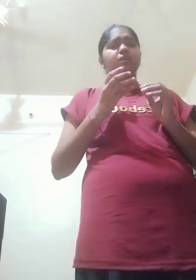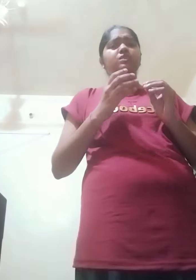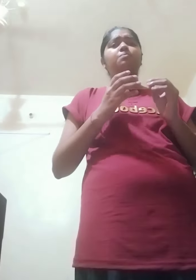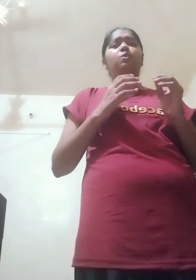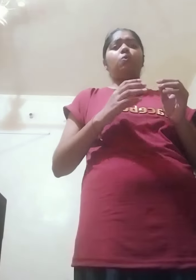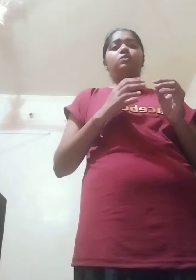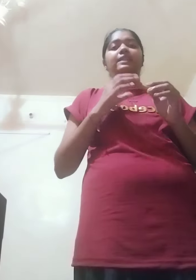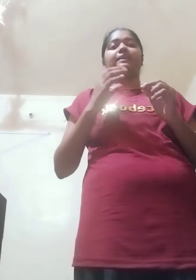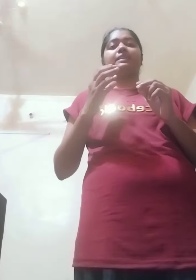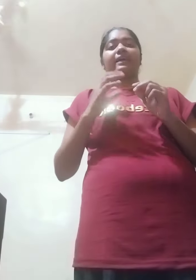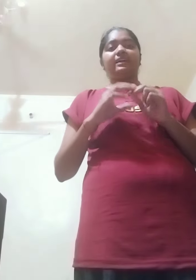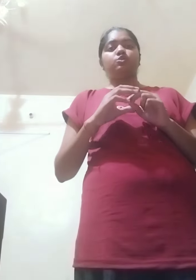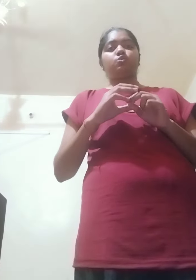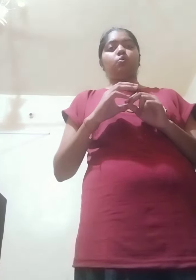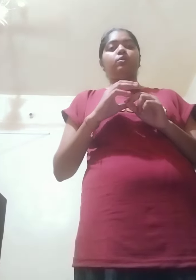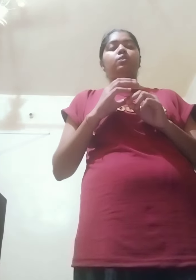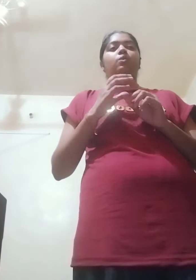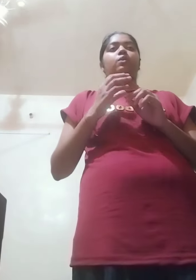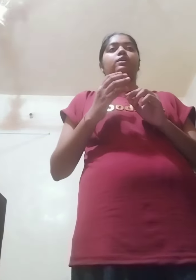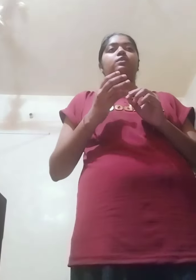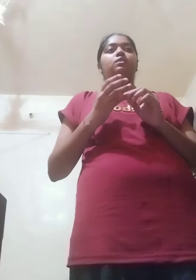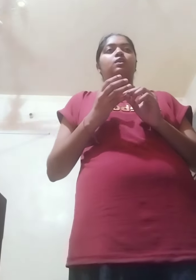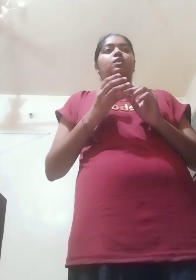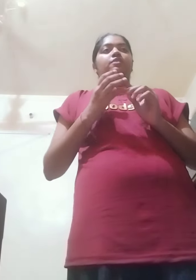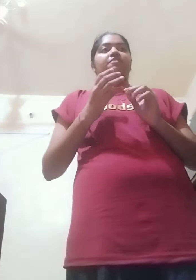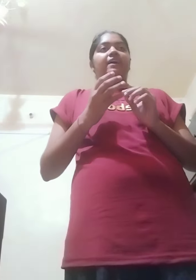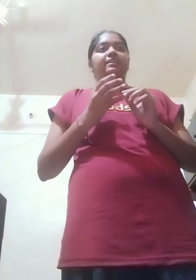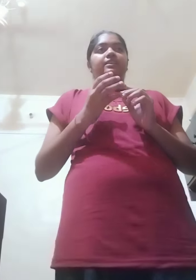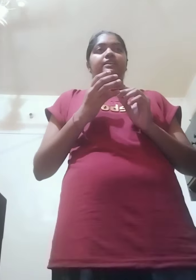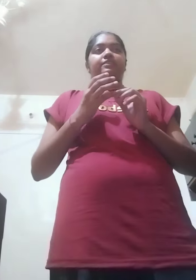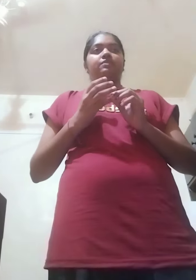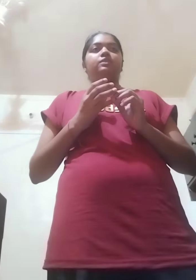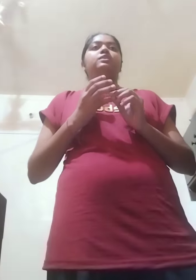some codes like try catch code or finally keyword.